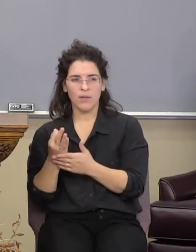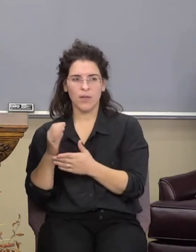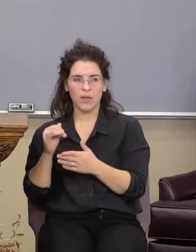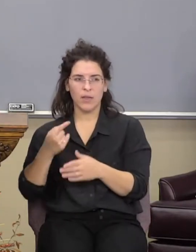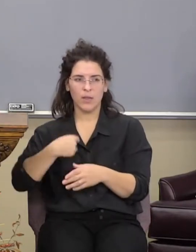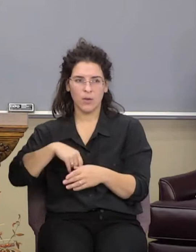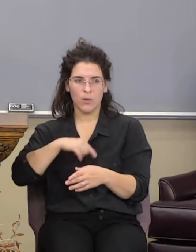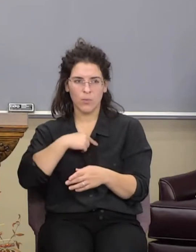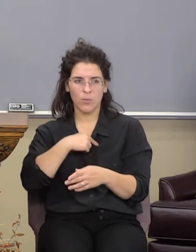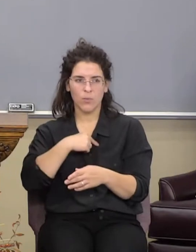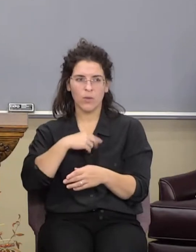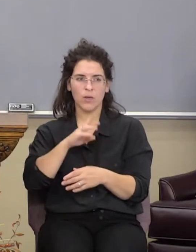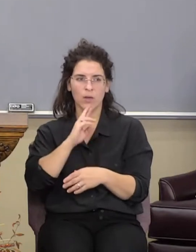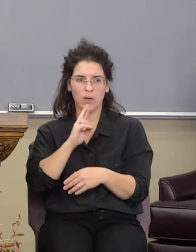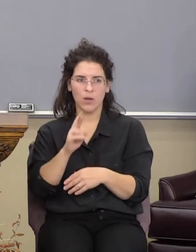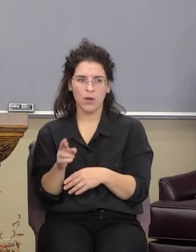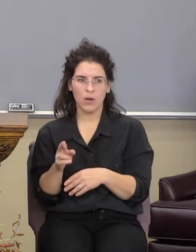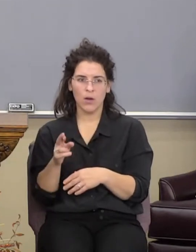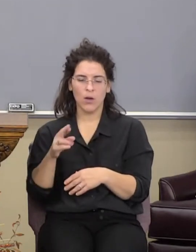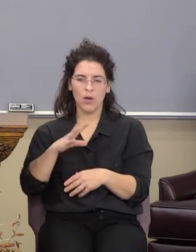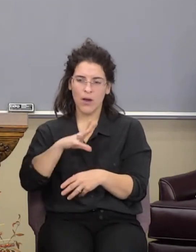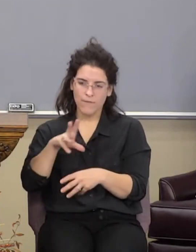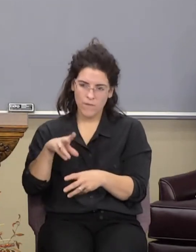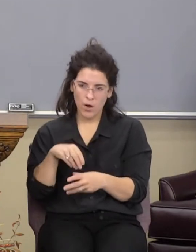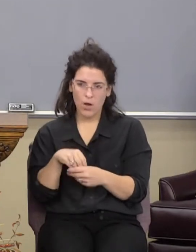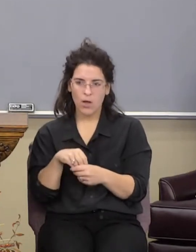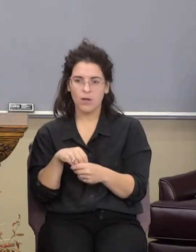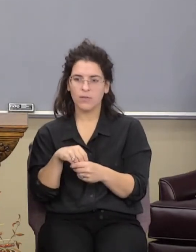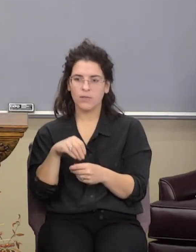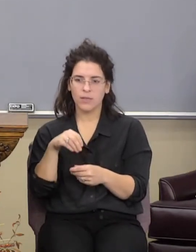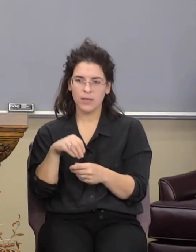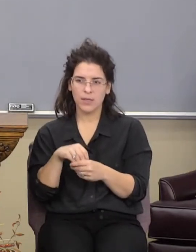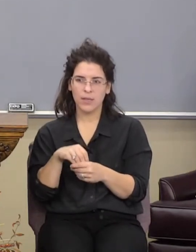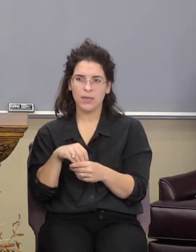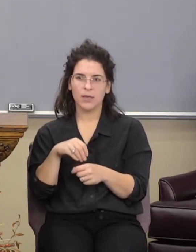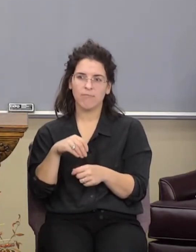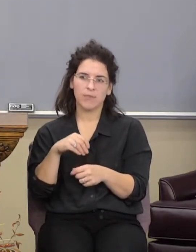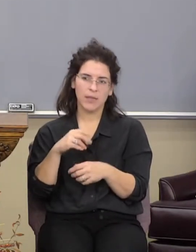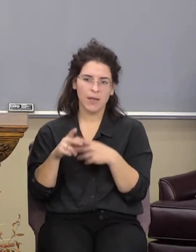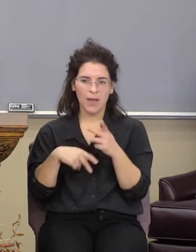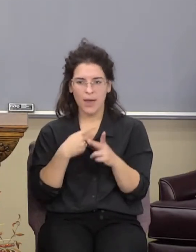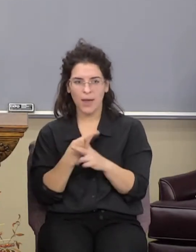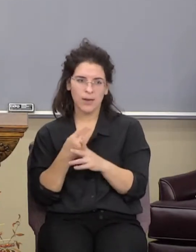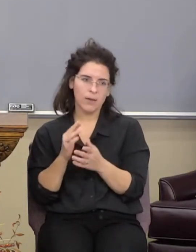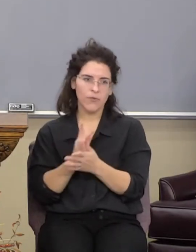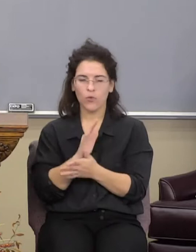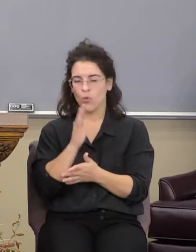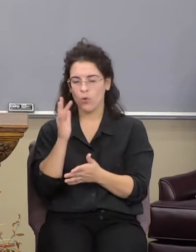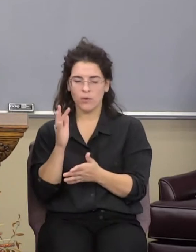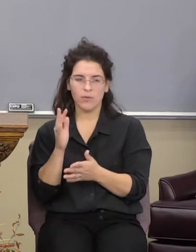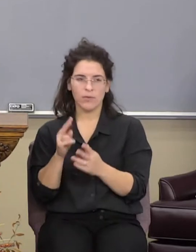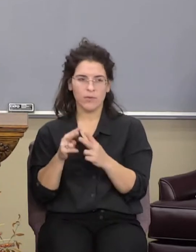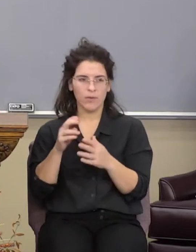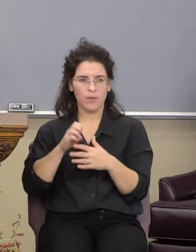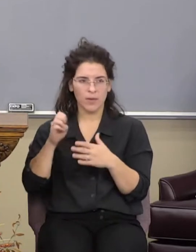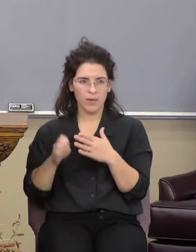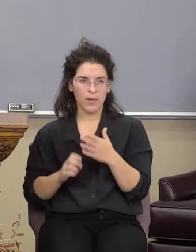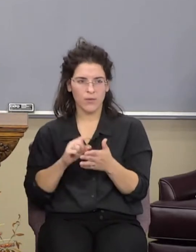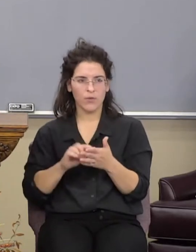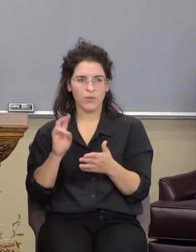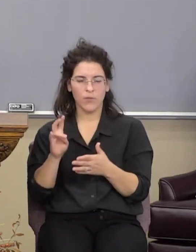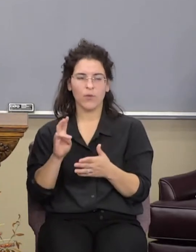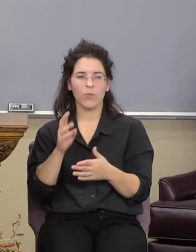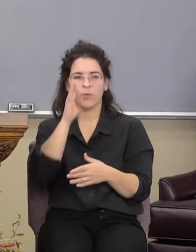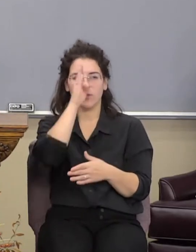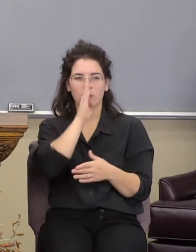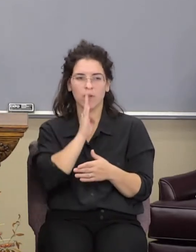we are involved in a type of glory. The very end of verse 7, "which